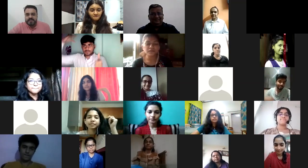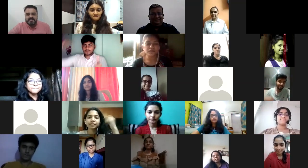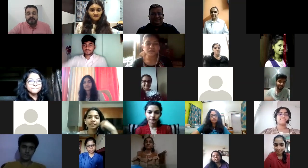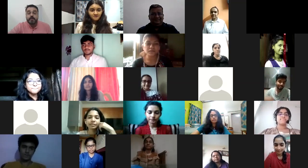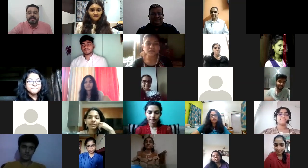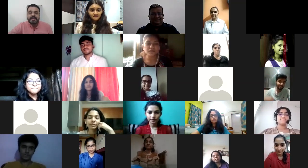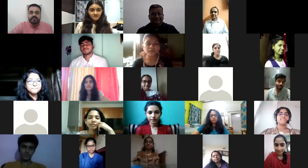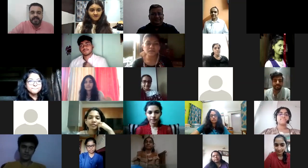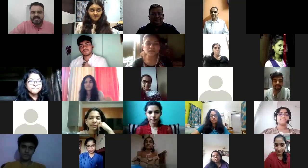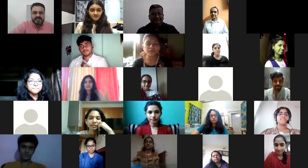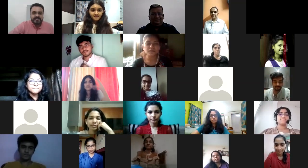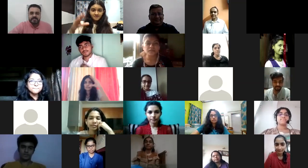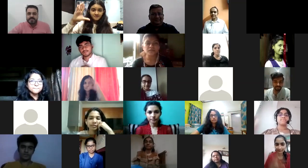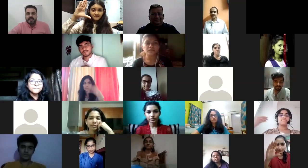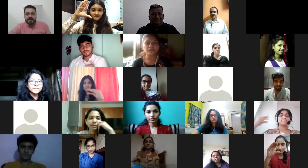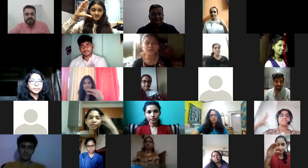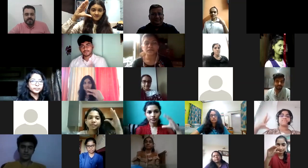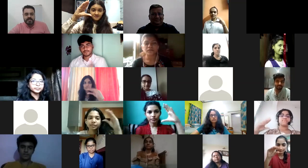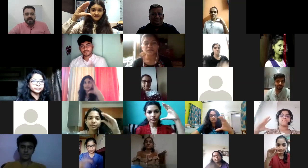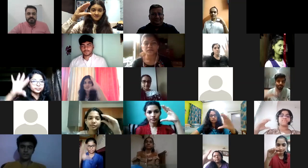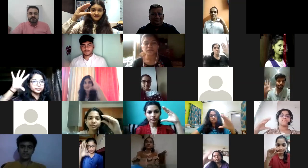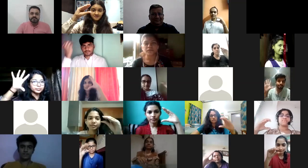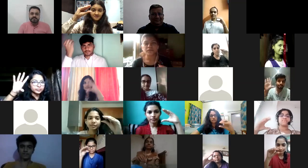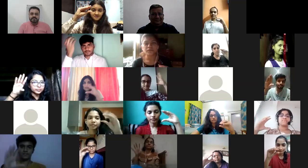Sign for evening. Sham, Sandhya.